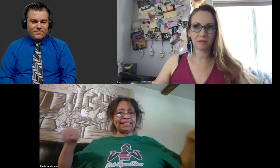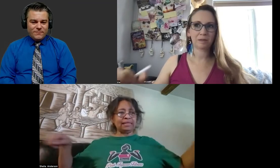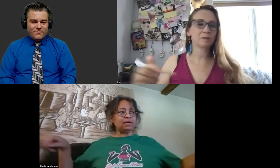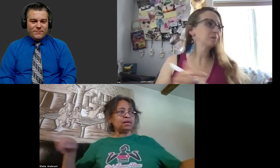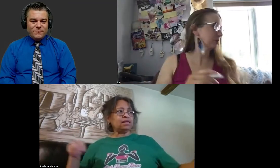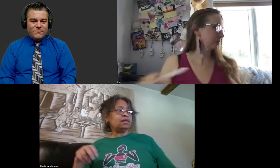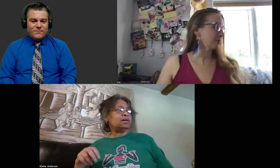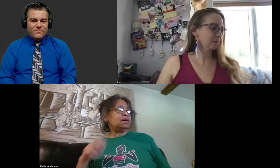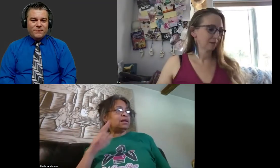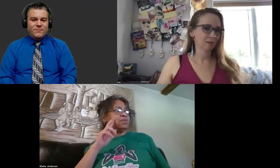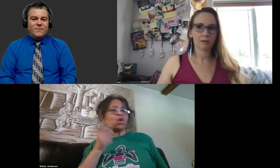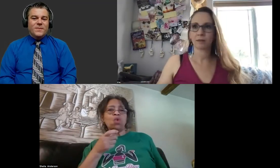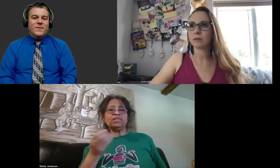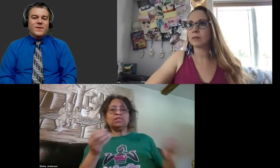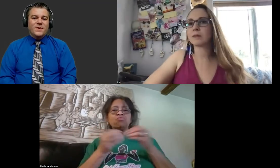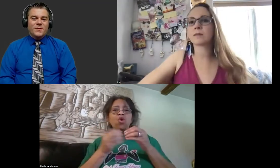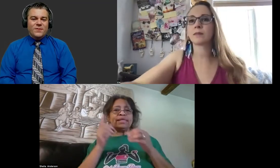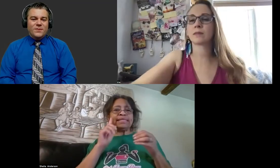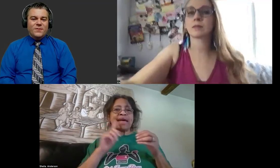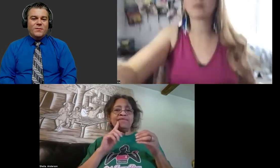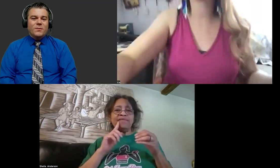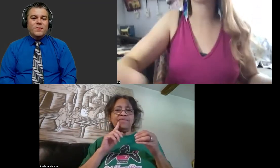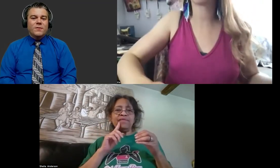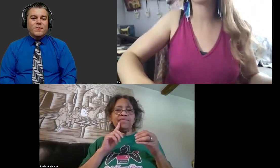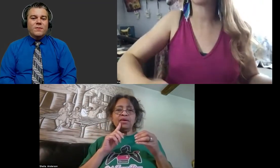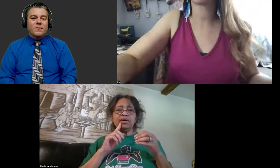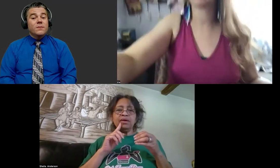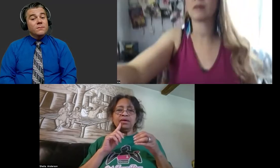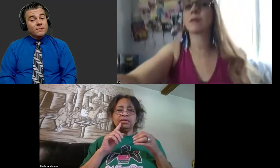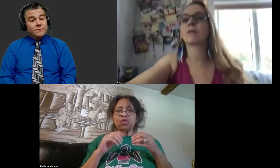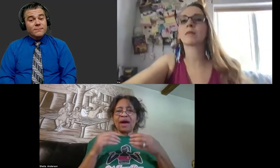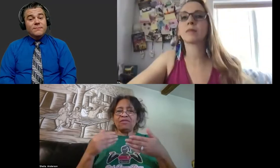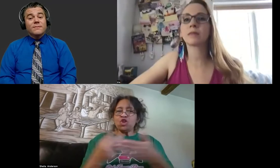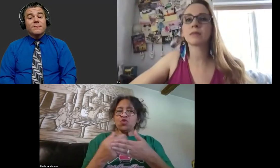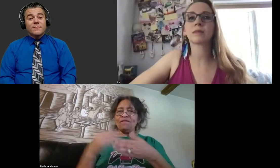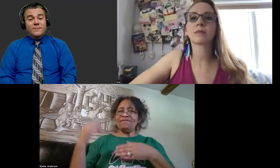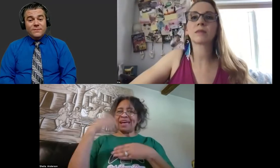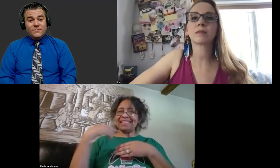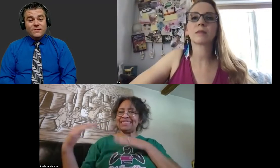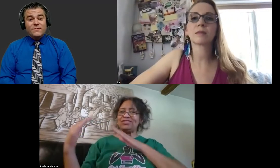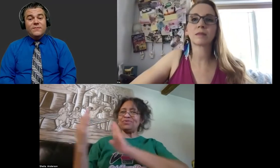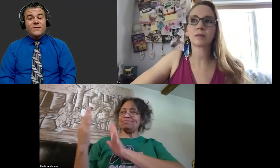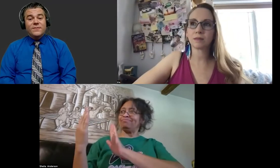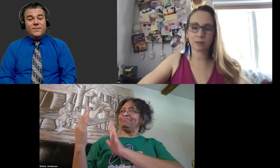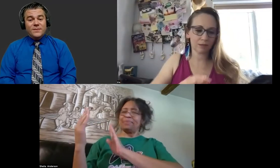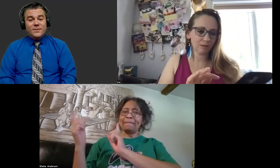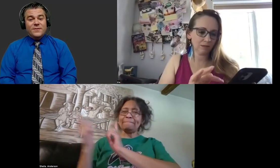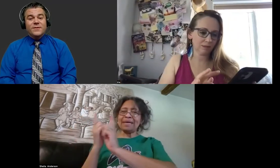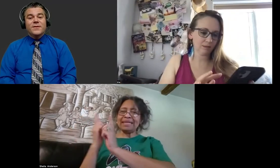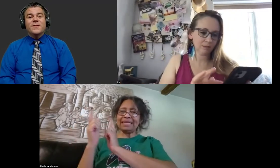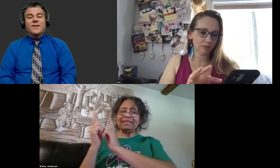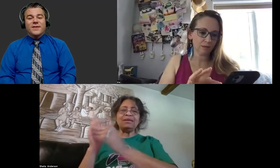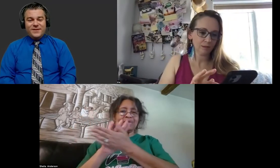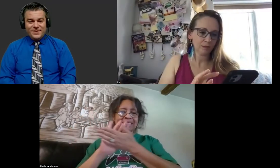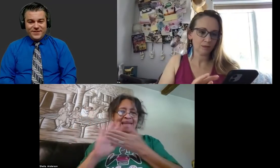step. We notice the more depth. That we have a new face to